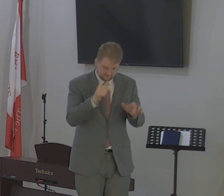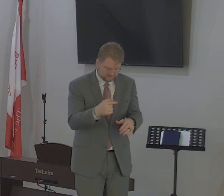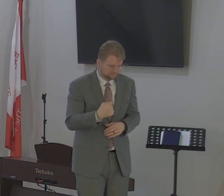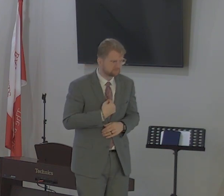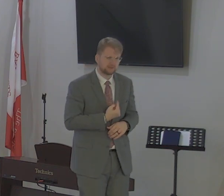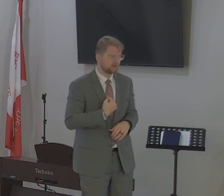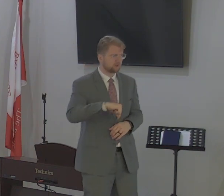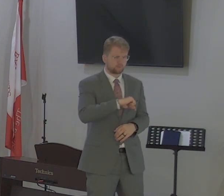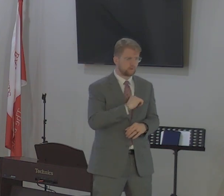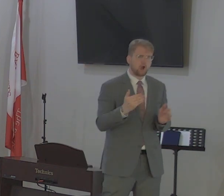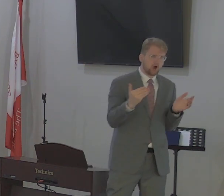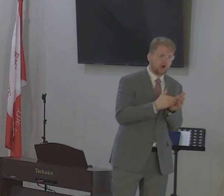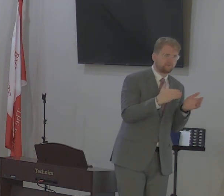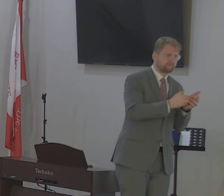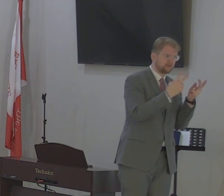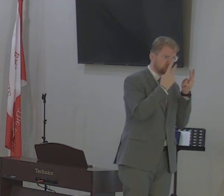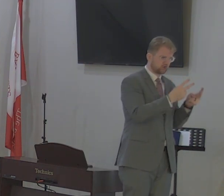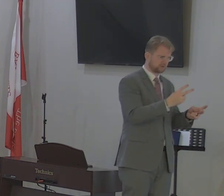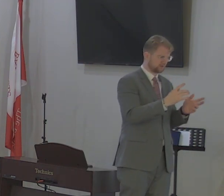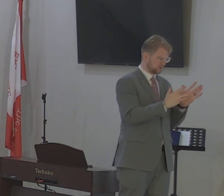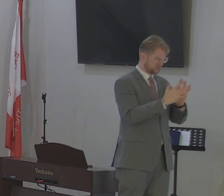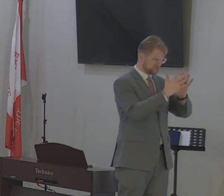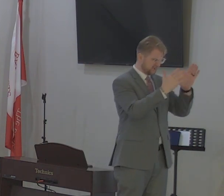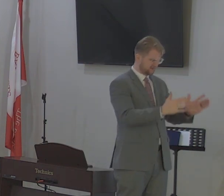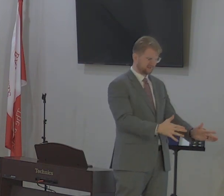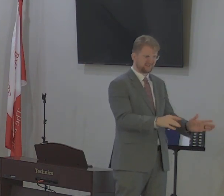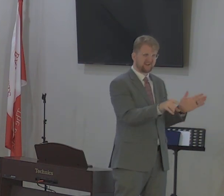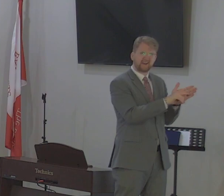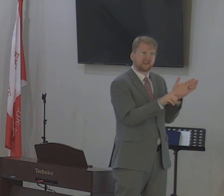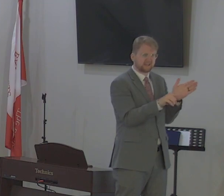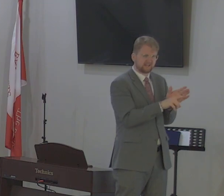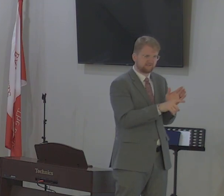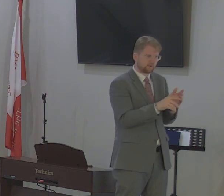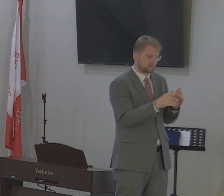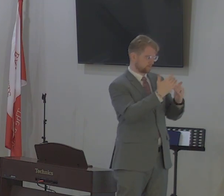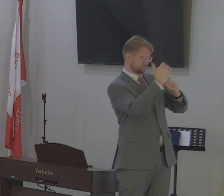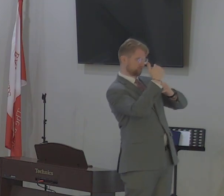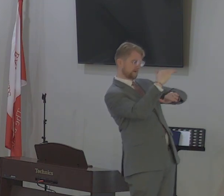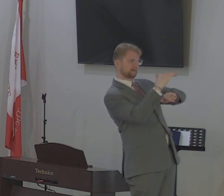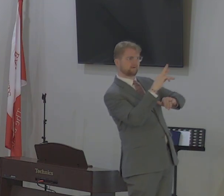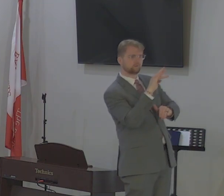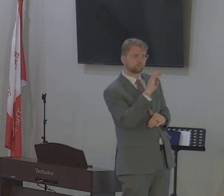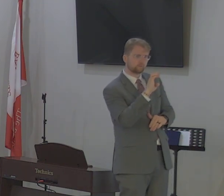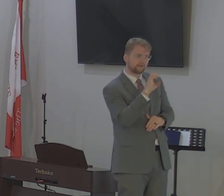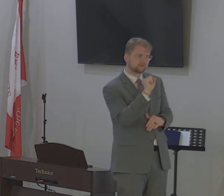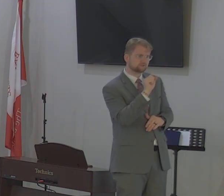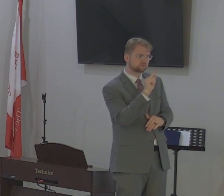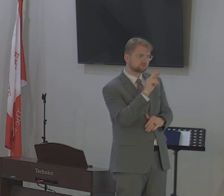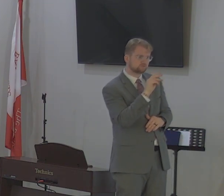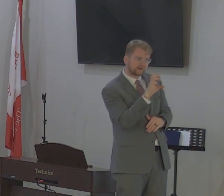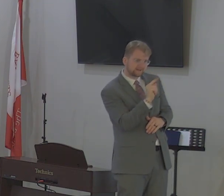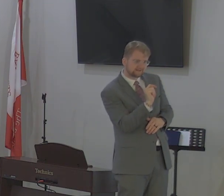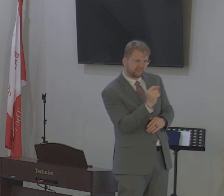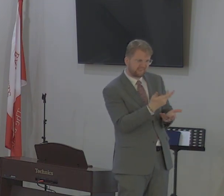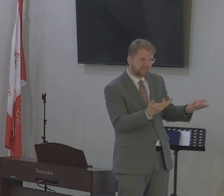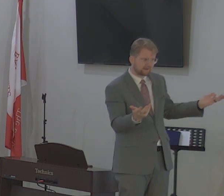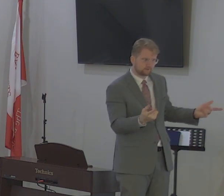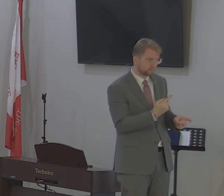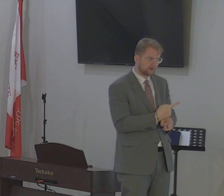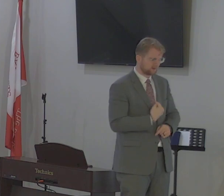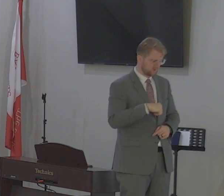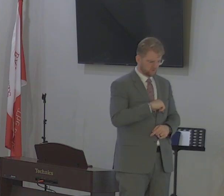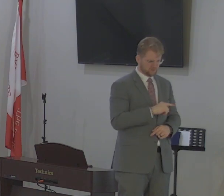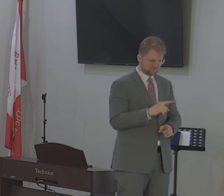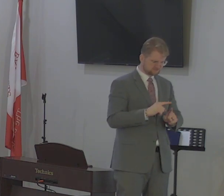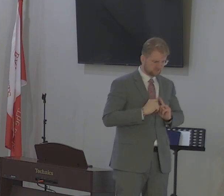it's a negative, restrictive thing. It's not. It is the way we glorify God, and it